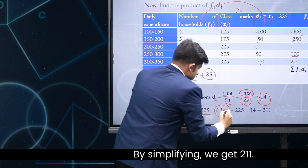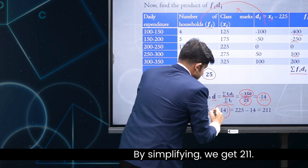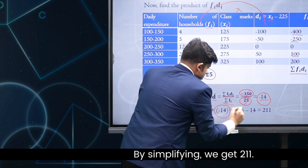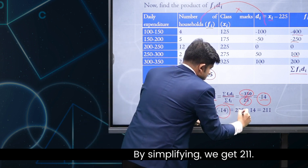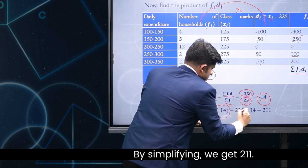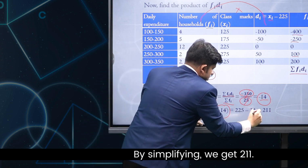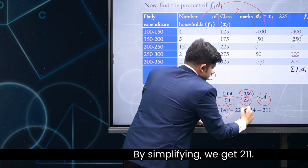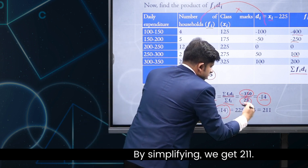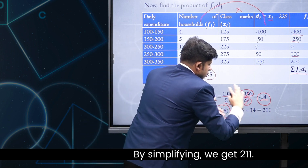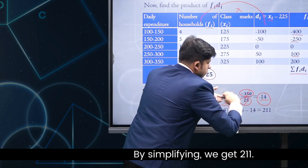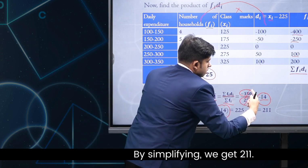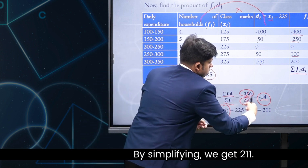By simplifying, we get